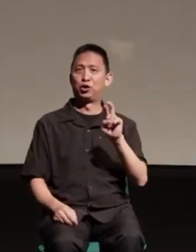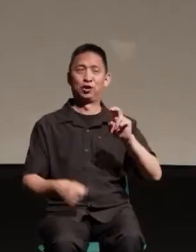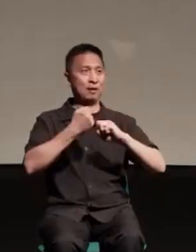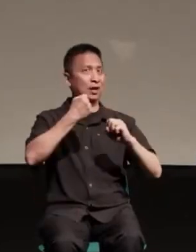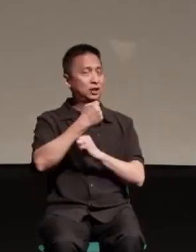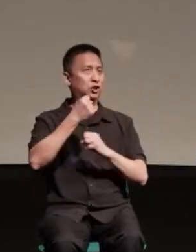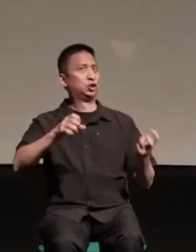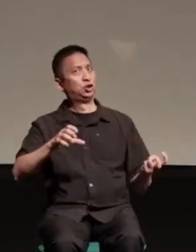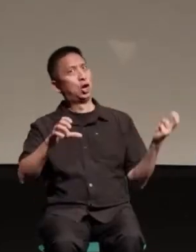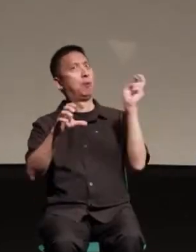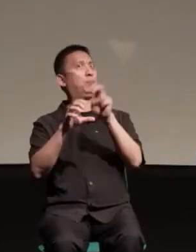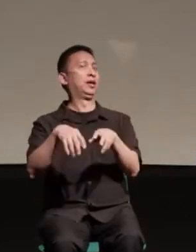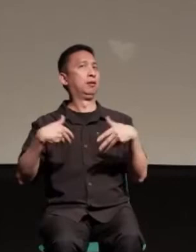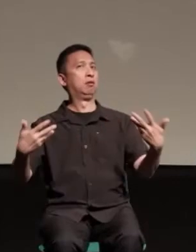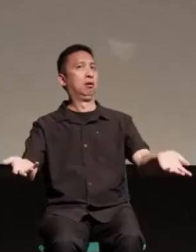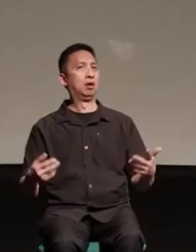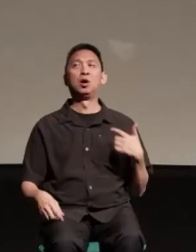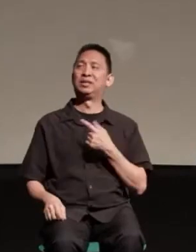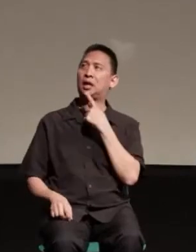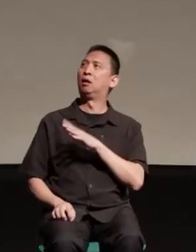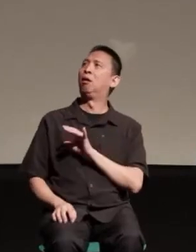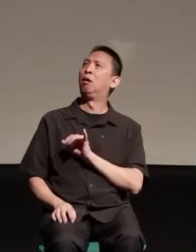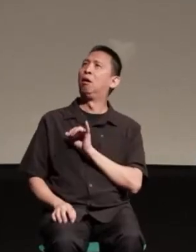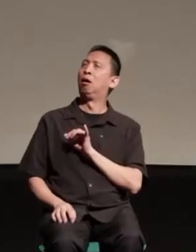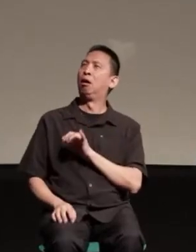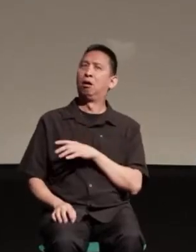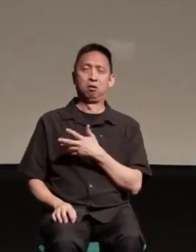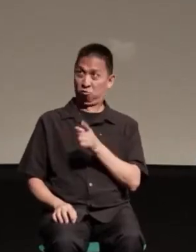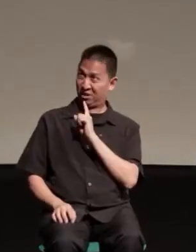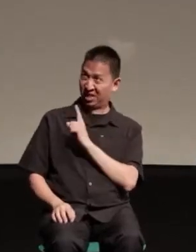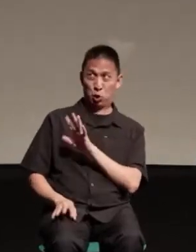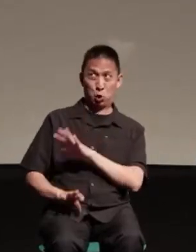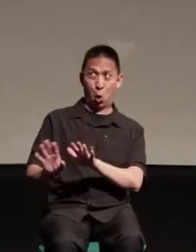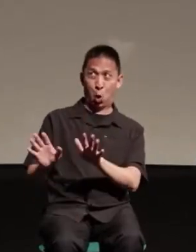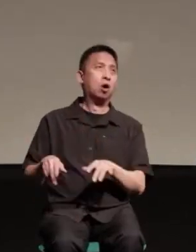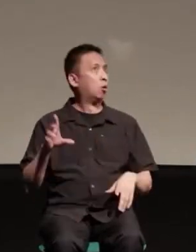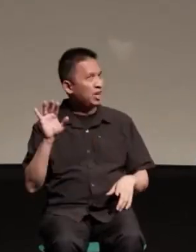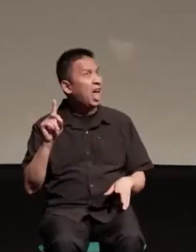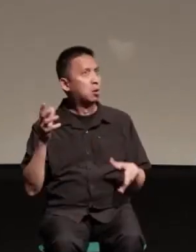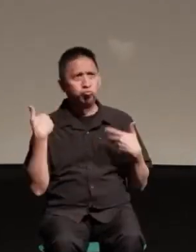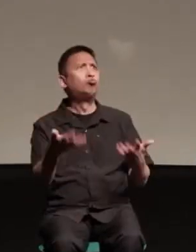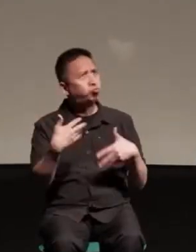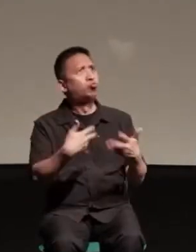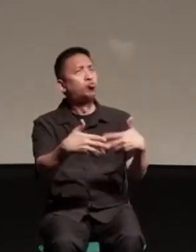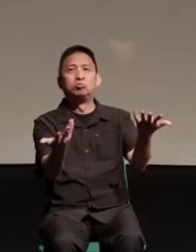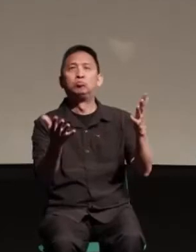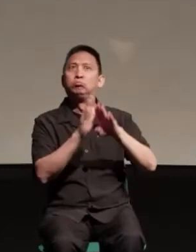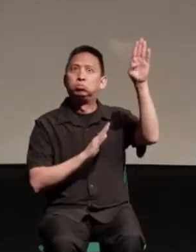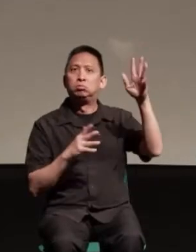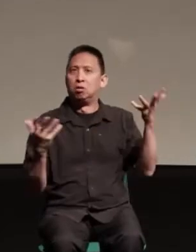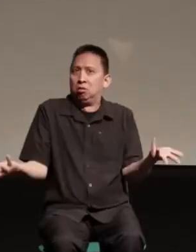Wendy's vision. And we all kind of stood behind her and just said, go do it, Wendy. And she did. And no, but the story here is